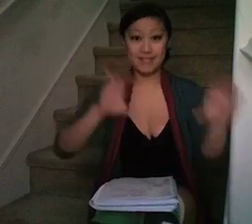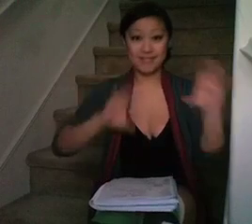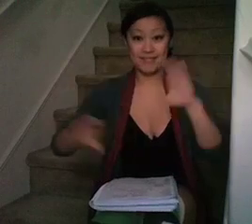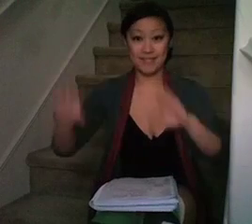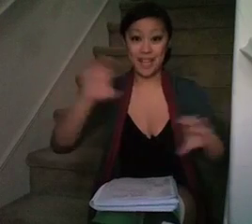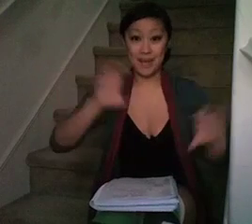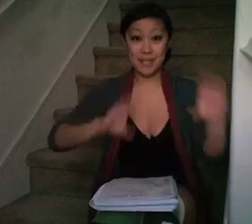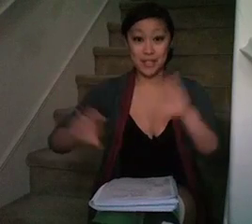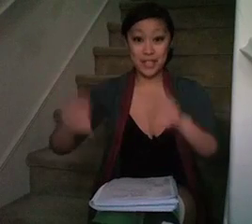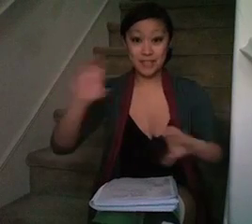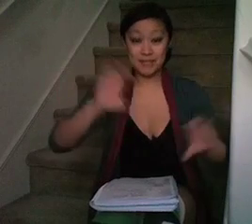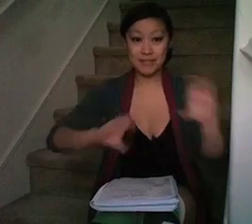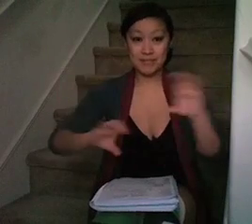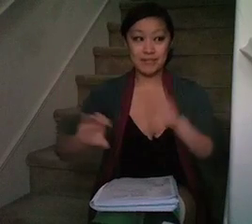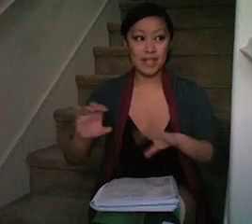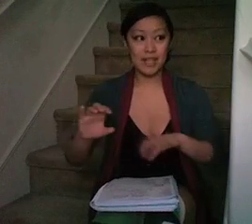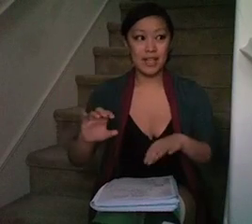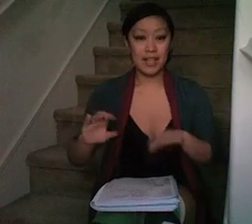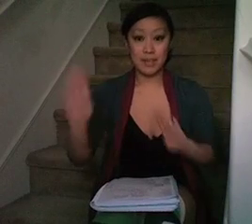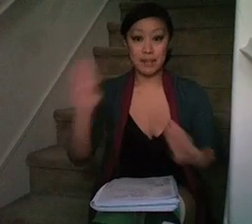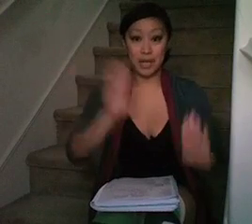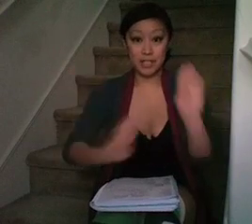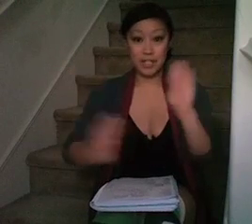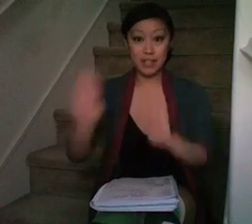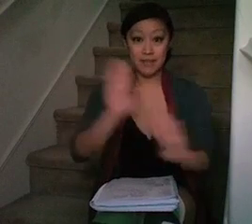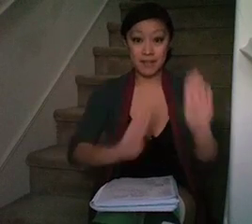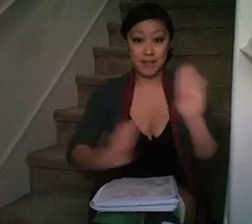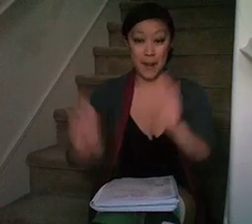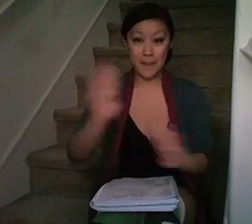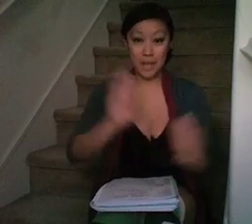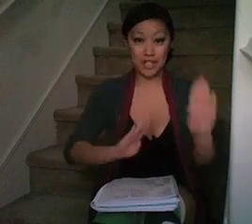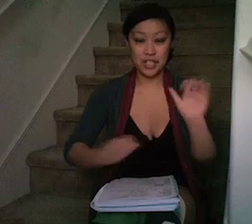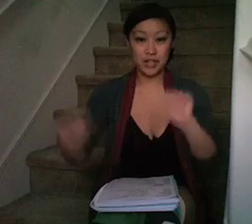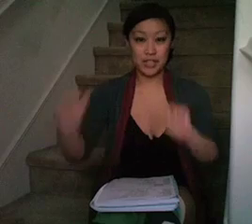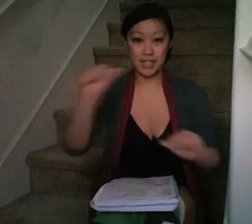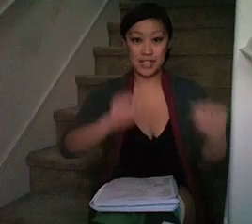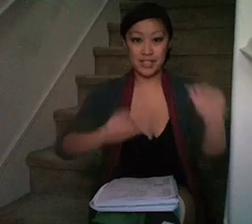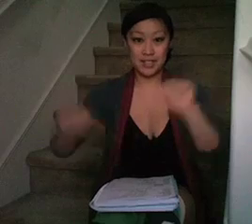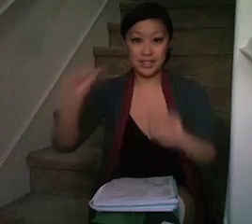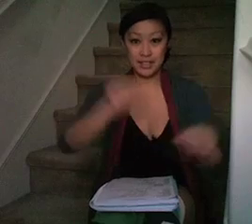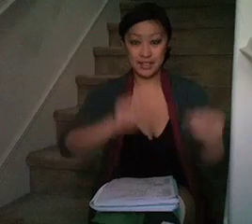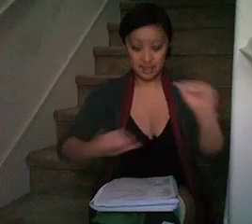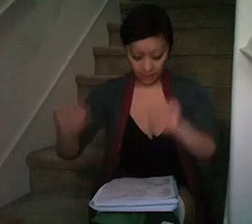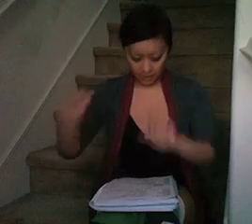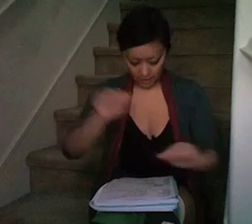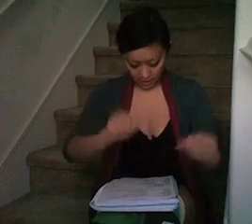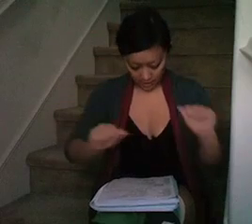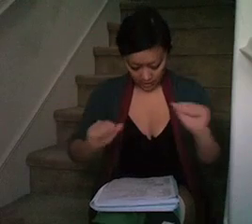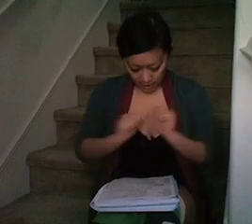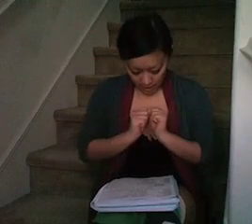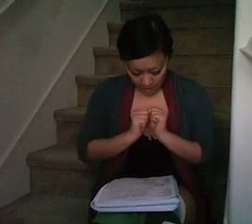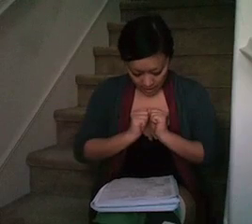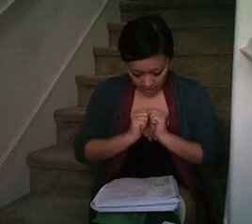chemistry, like biology, biology or science. Um,